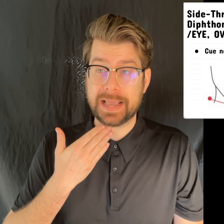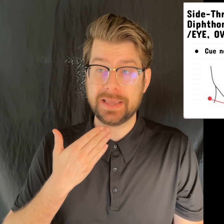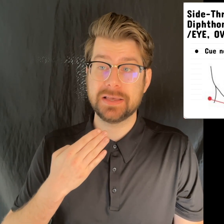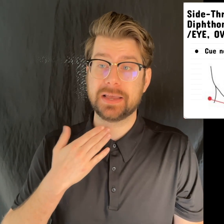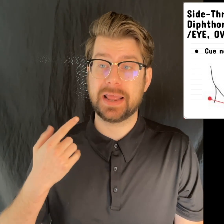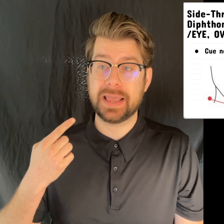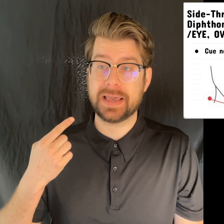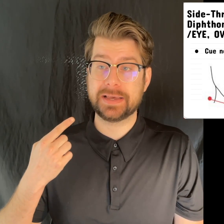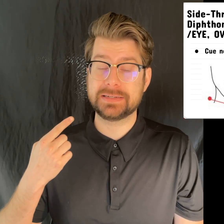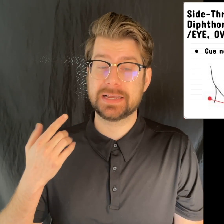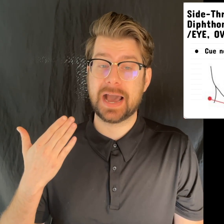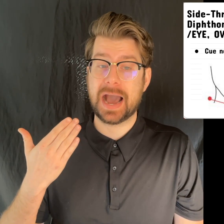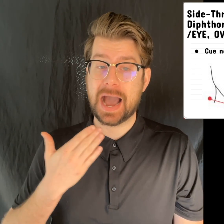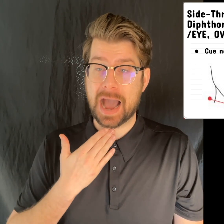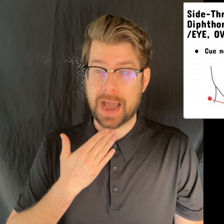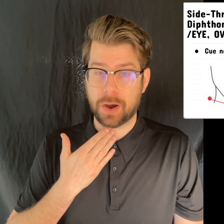I and ow.